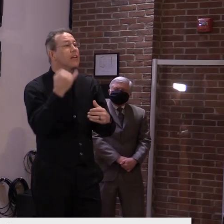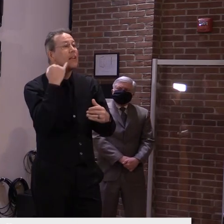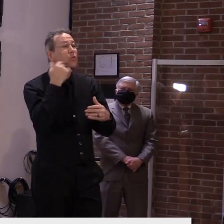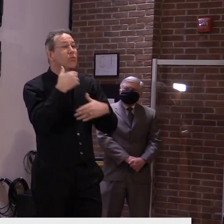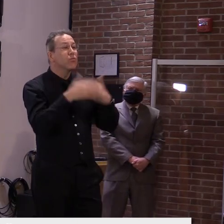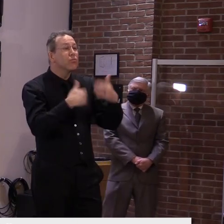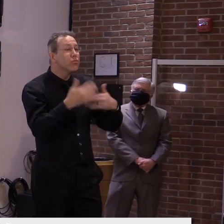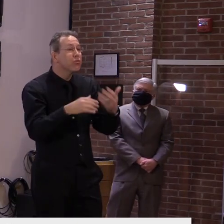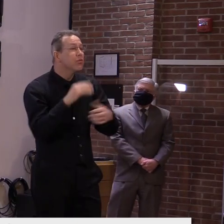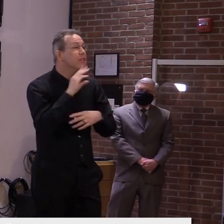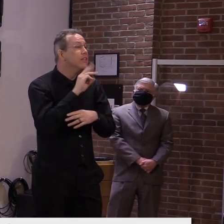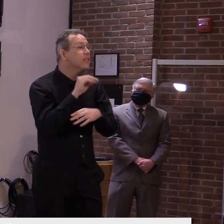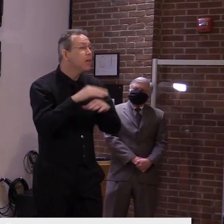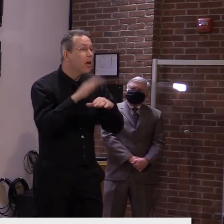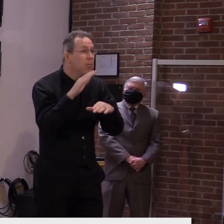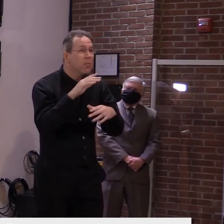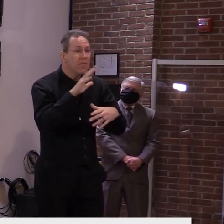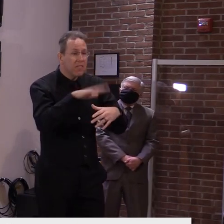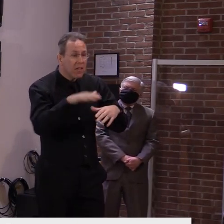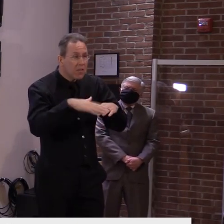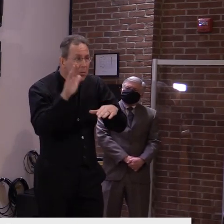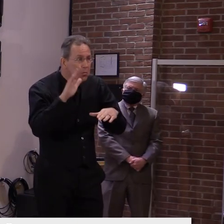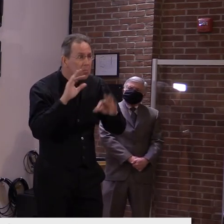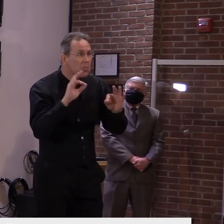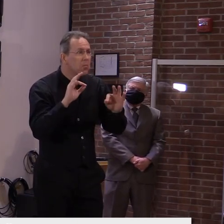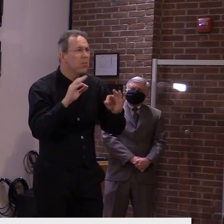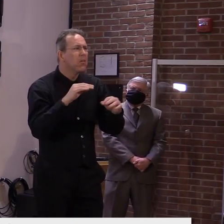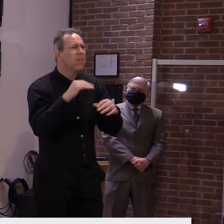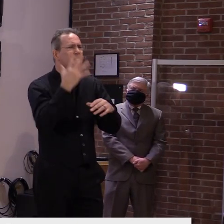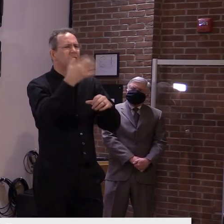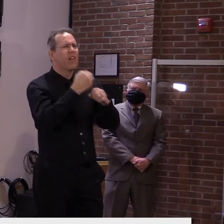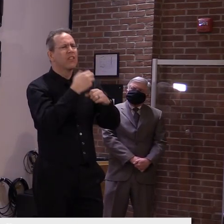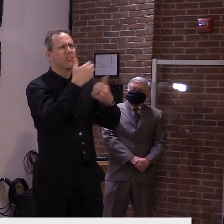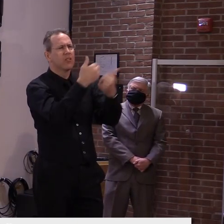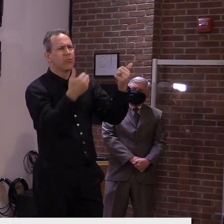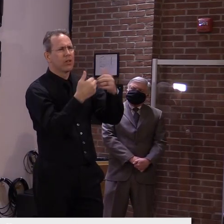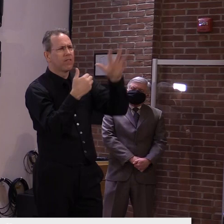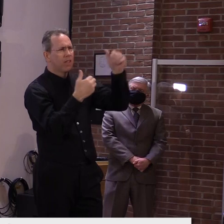10-year increments from there on, it would be my hope that we would go to